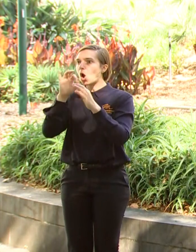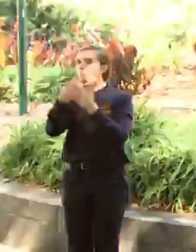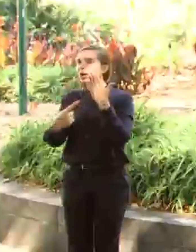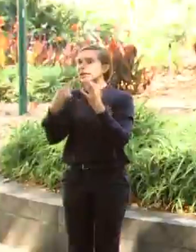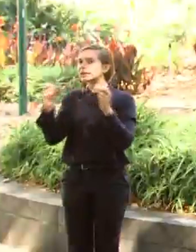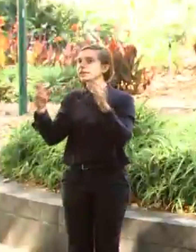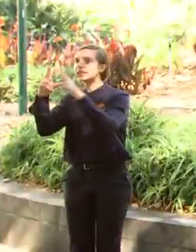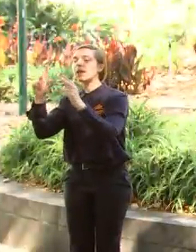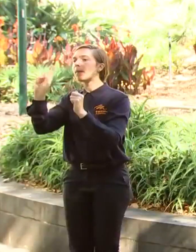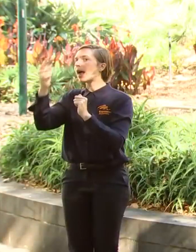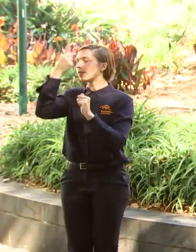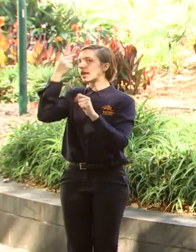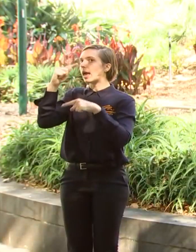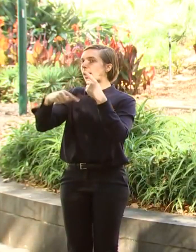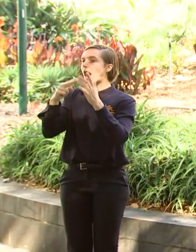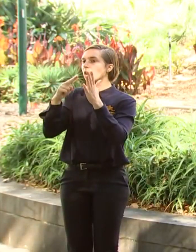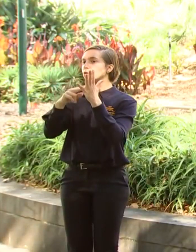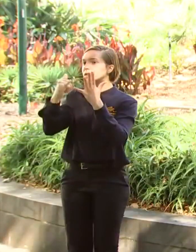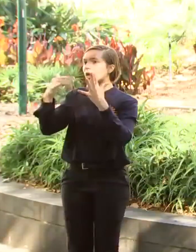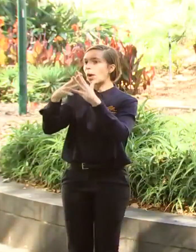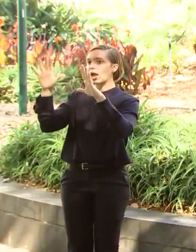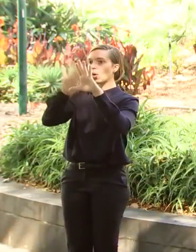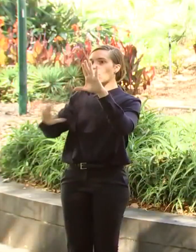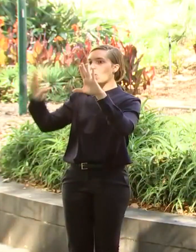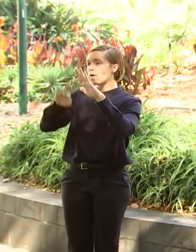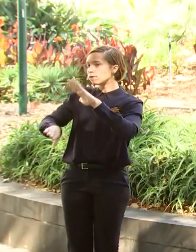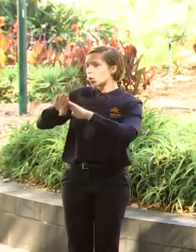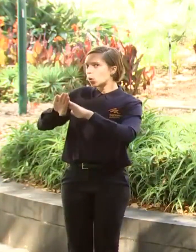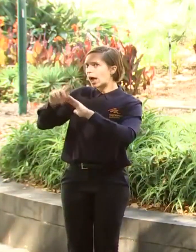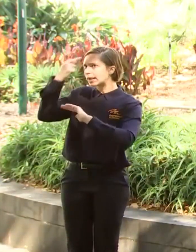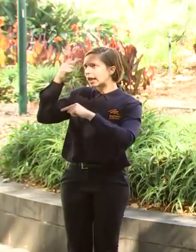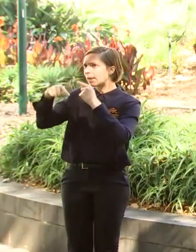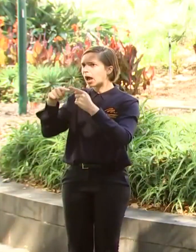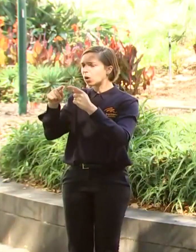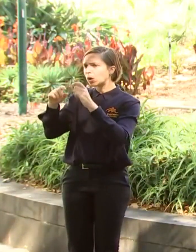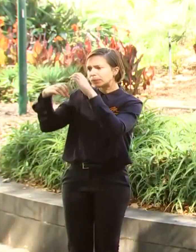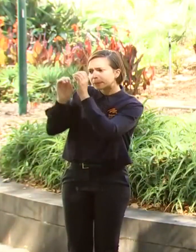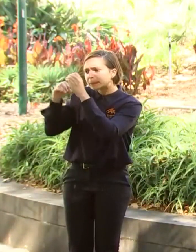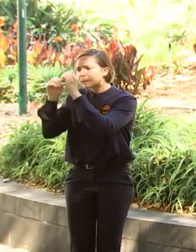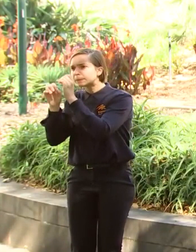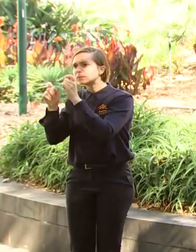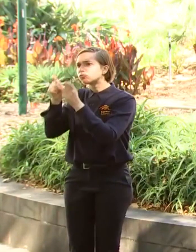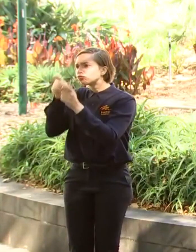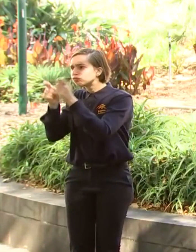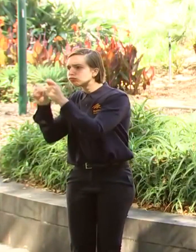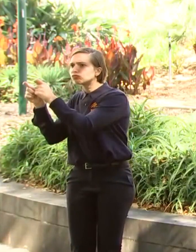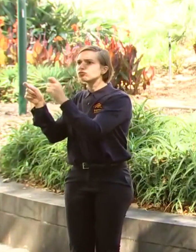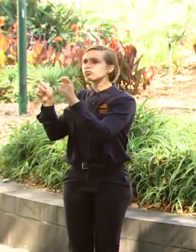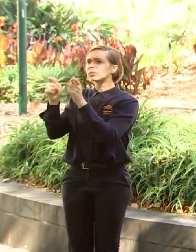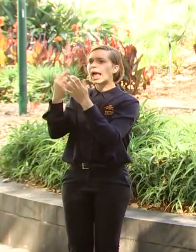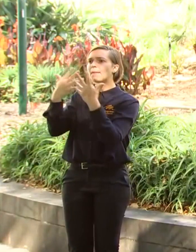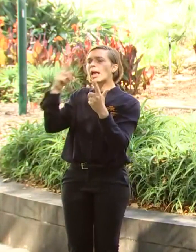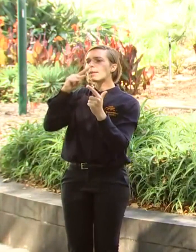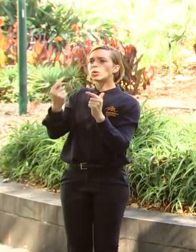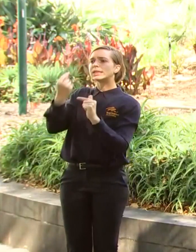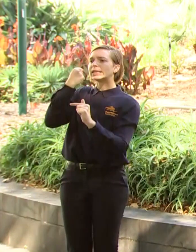that'll be testing, how much testing is being done, what does the wastewater surveillance tell us, how many cases are there, how many exposure days were there, all